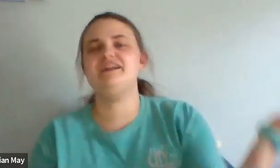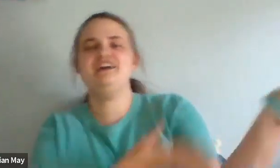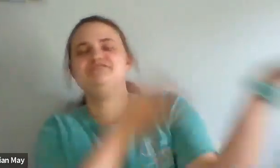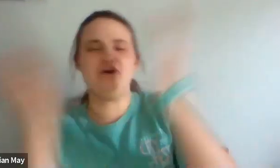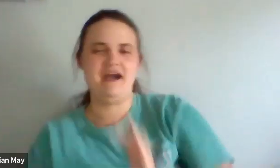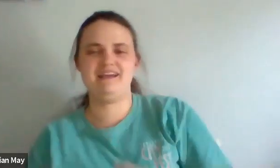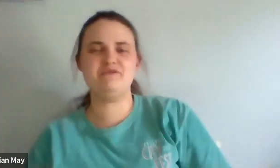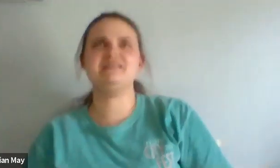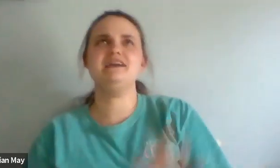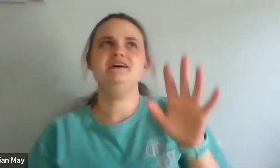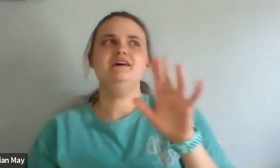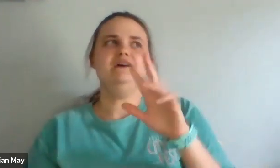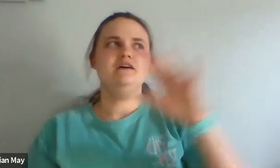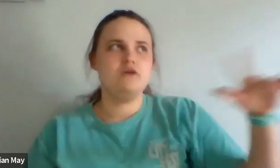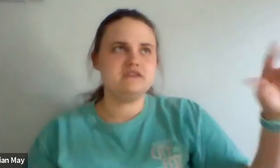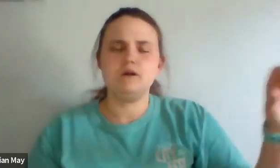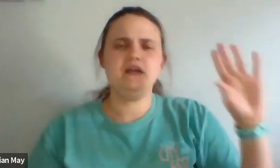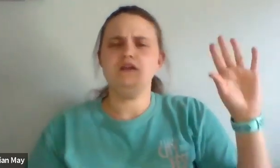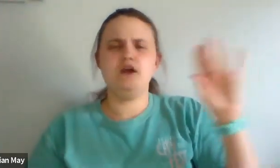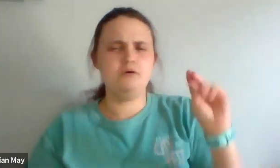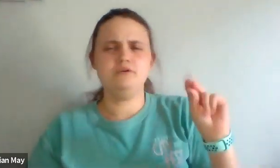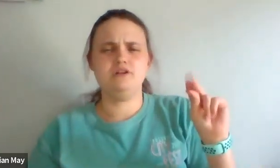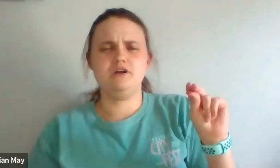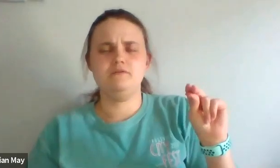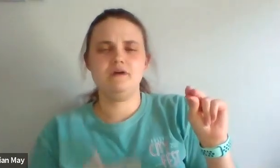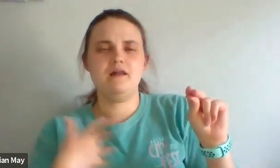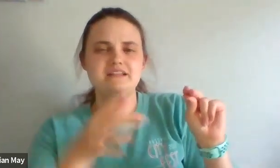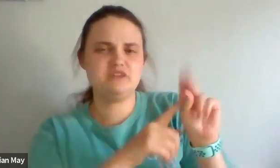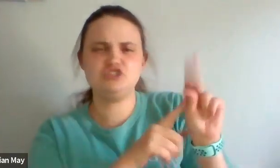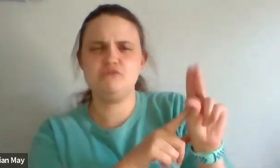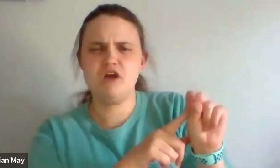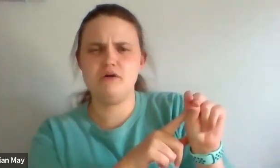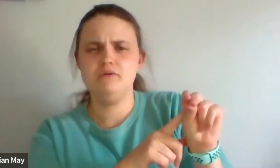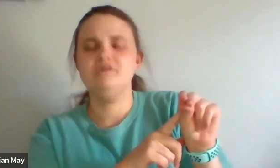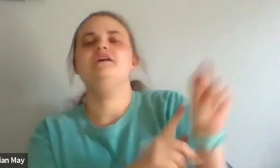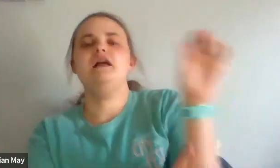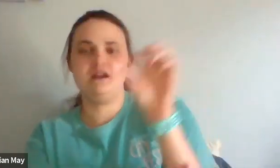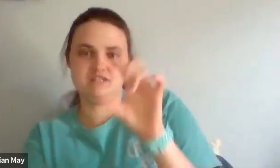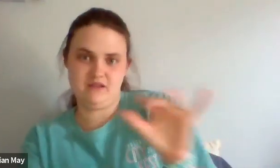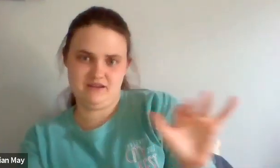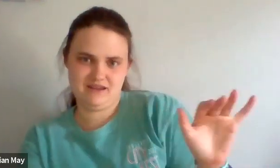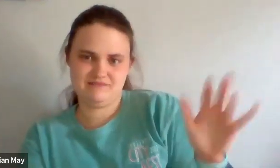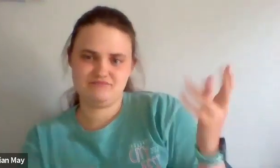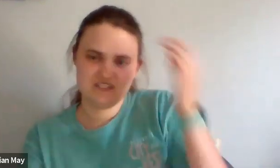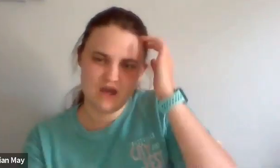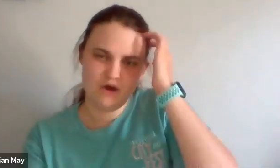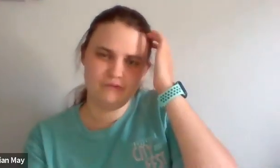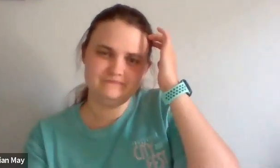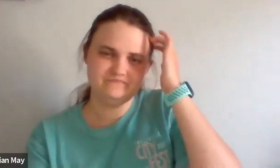have to go back and I'm always like, no, this word. I'm like, no. A lot of times I'll just go no, and then I'll spell it again. So